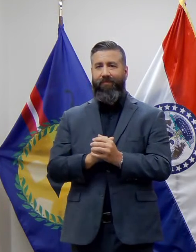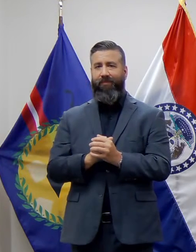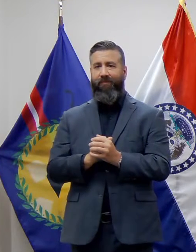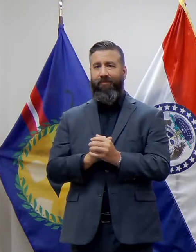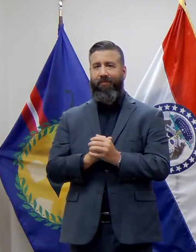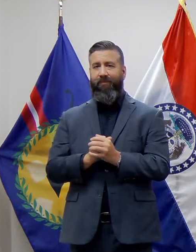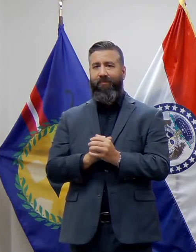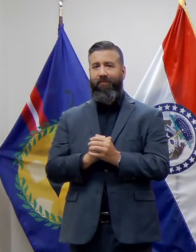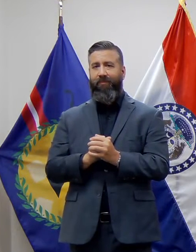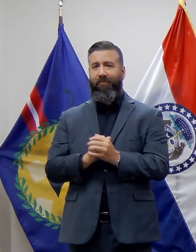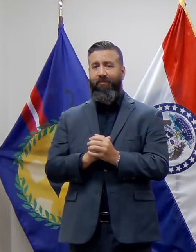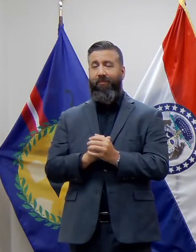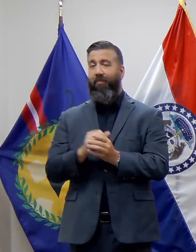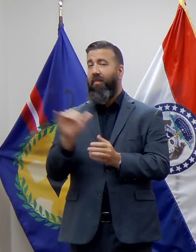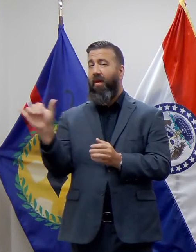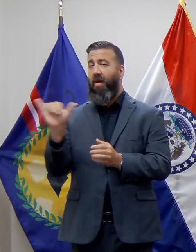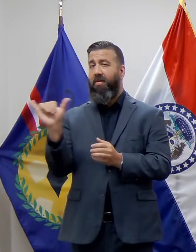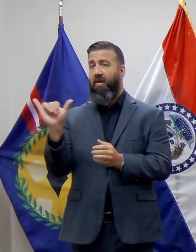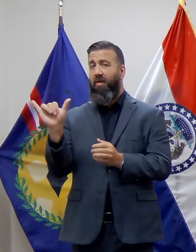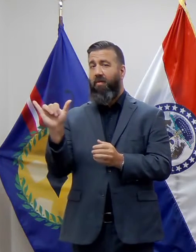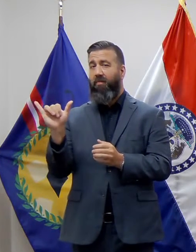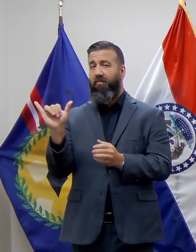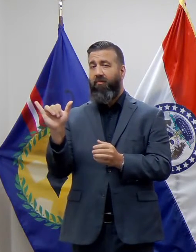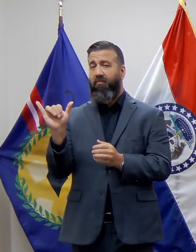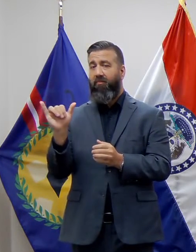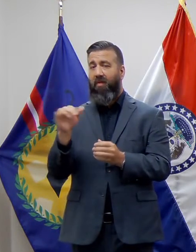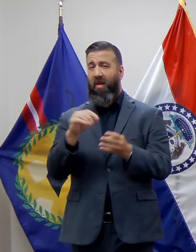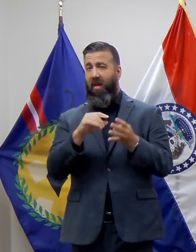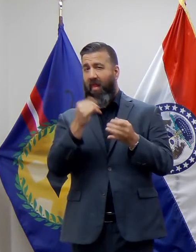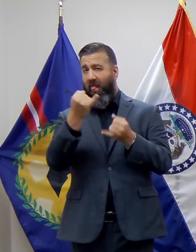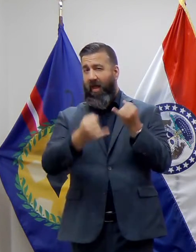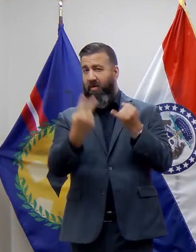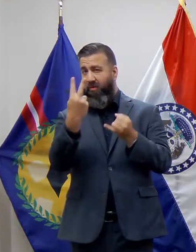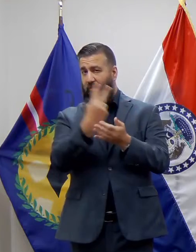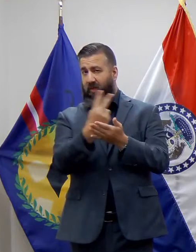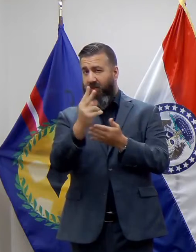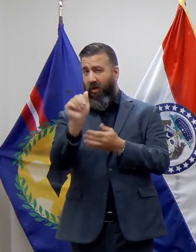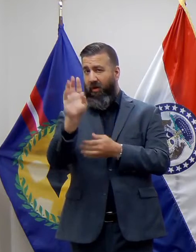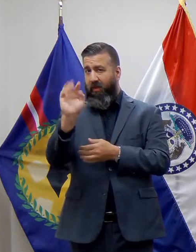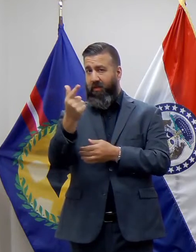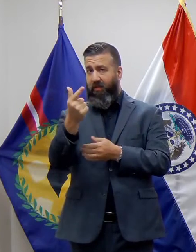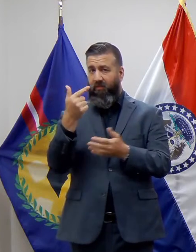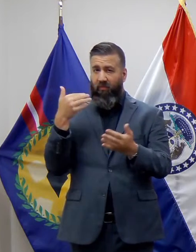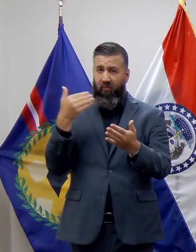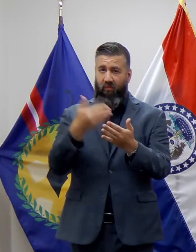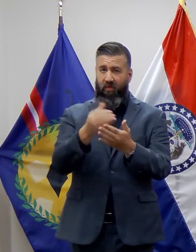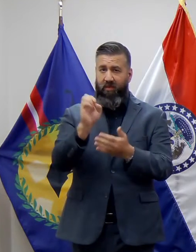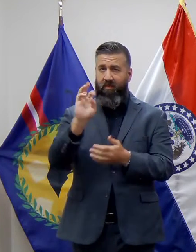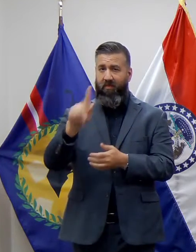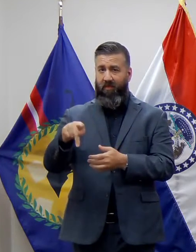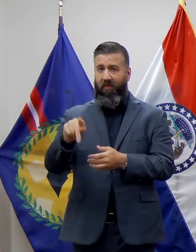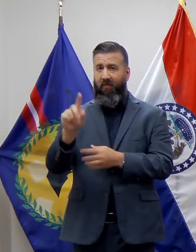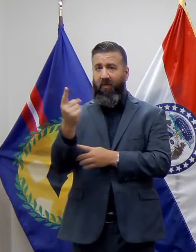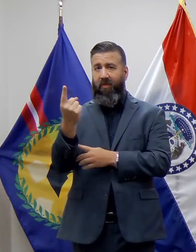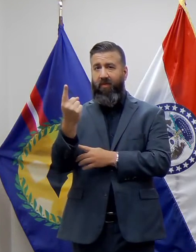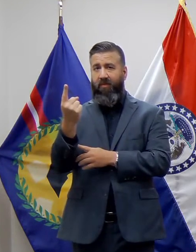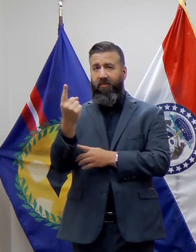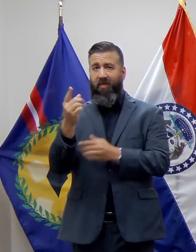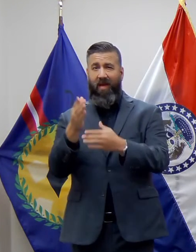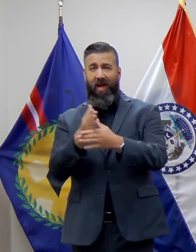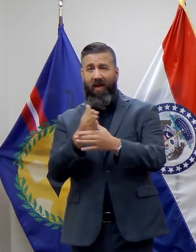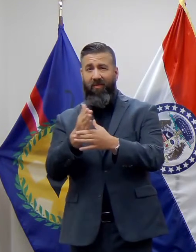Moreover, in the 2 weeks leading up to September 1st, the average rate of new cases among 10 to 14-year-olds increased